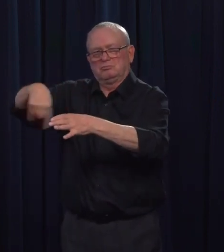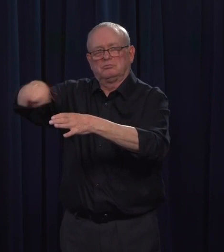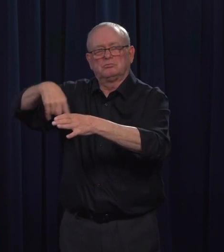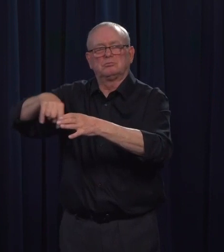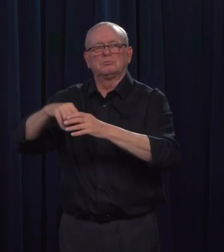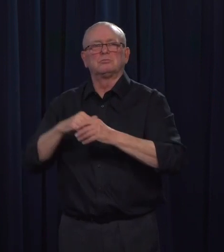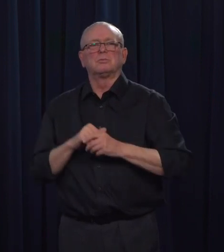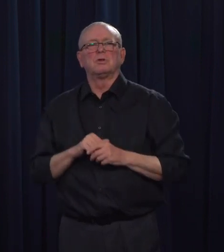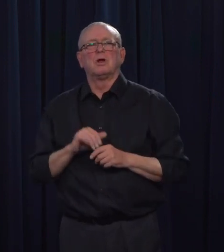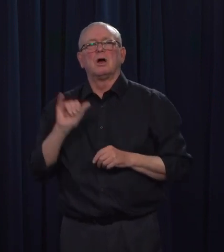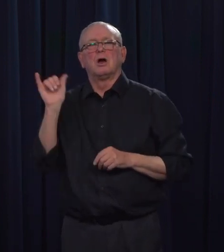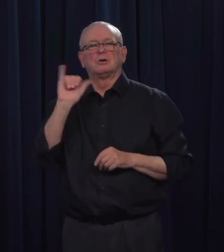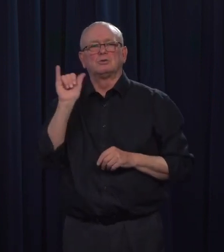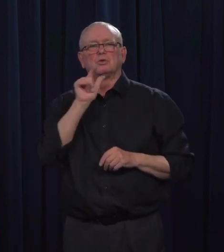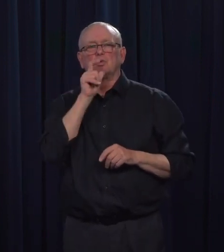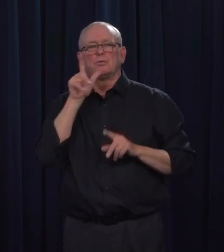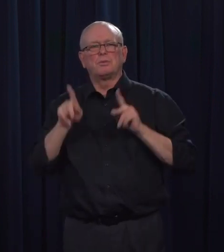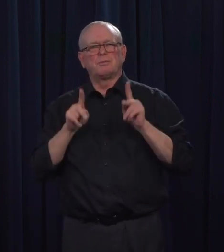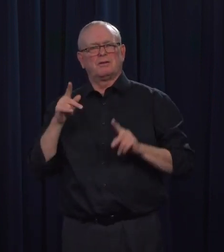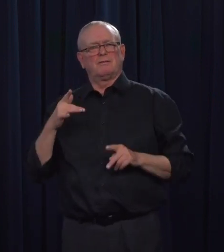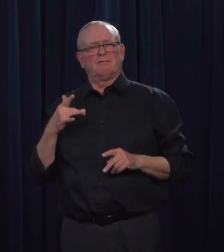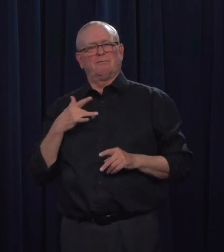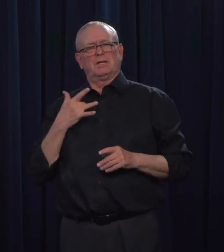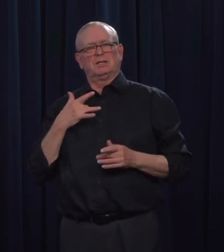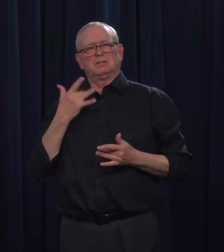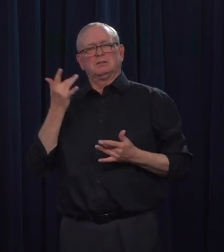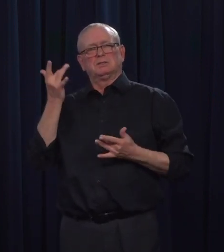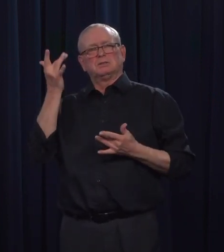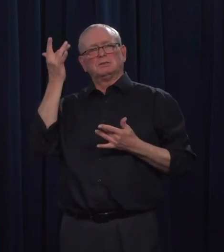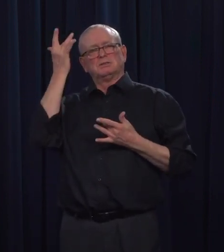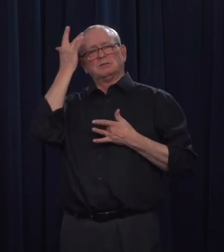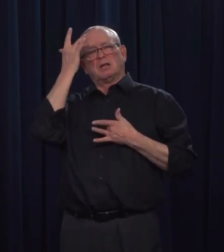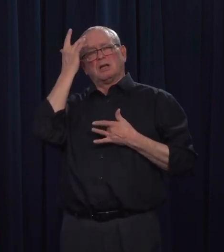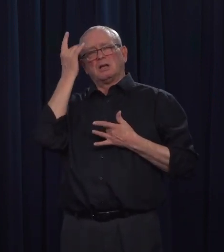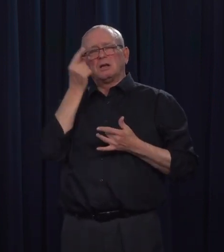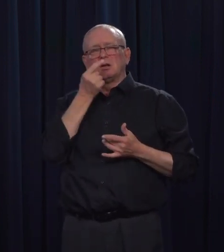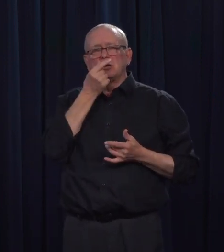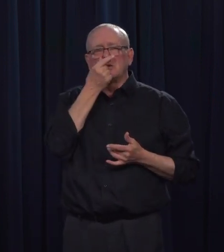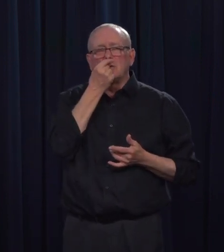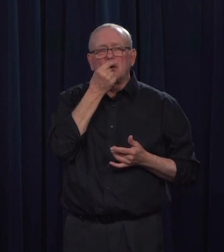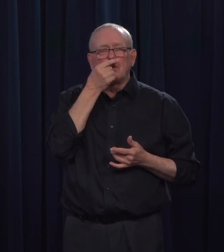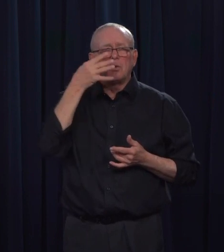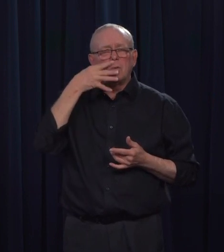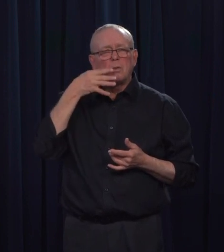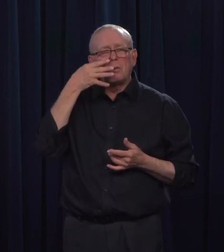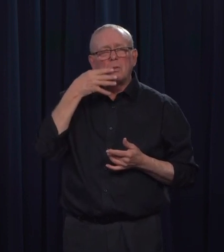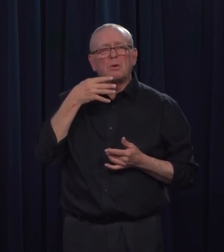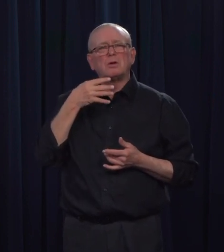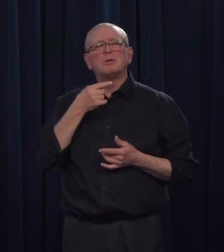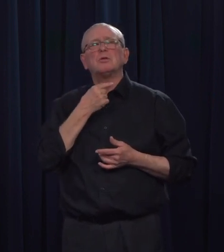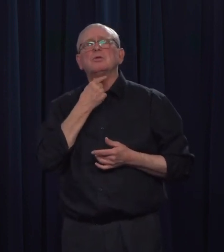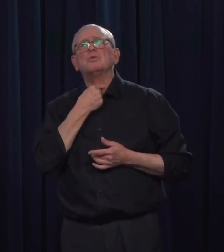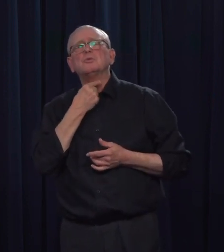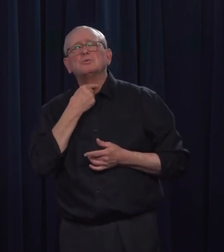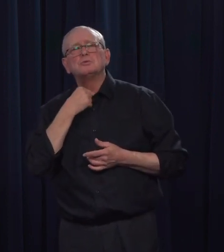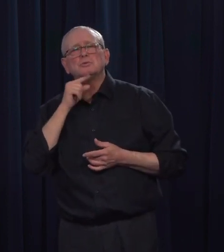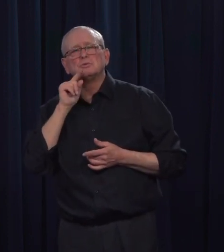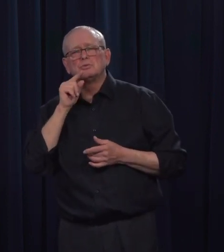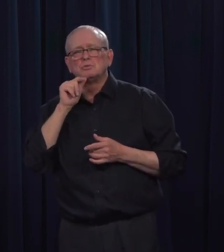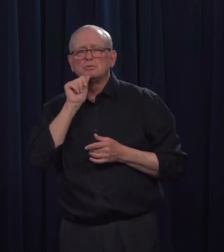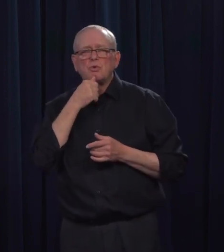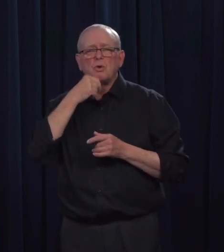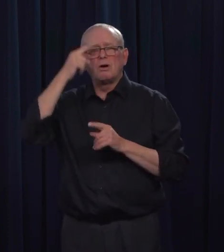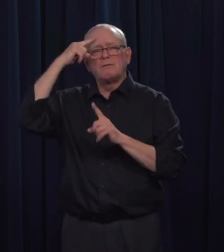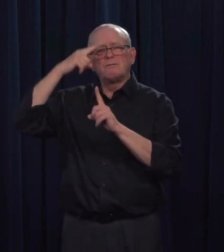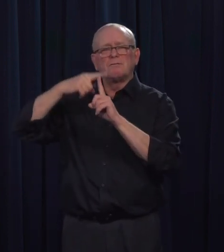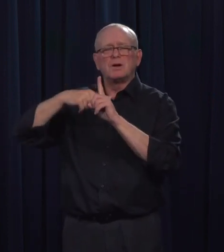I've listed those out in terms of shortness of breath, runny nose, sore throat, cough, fever, those kinds of symptoms, they